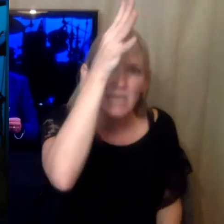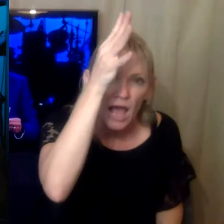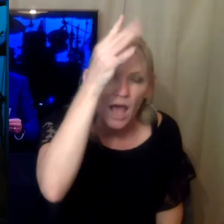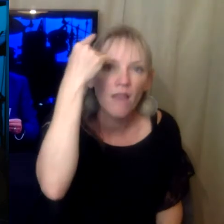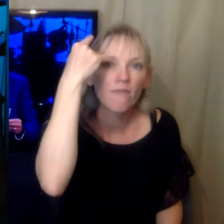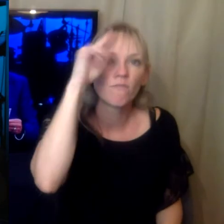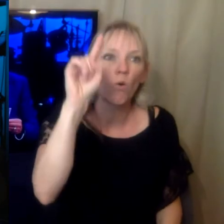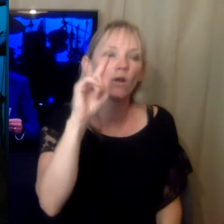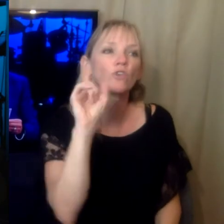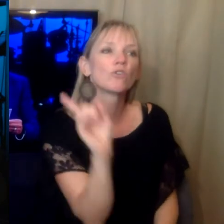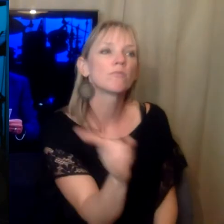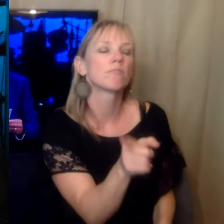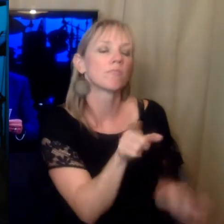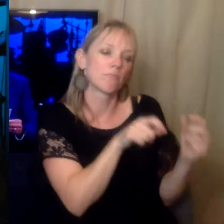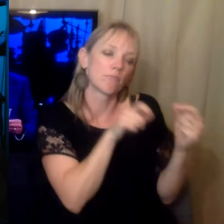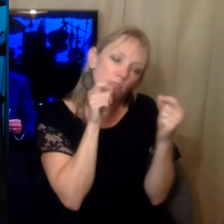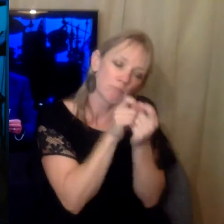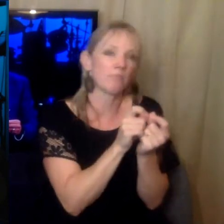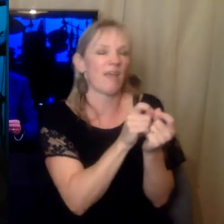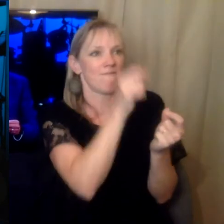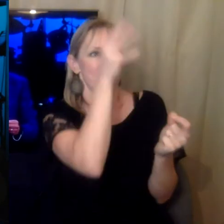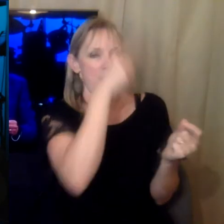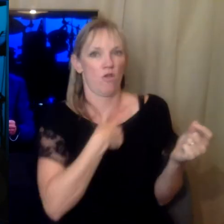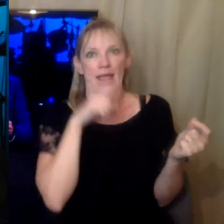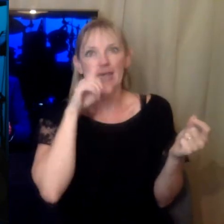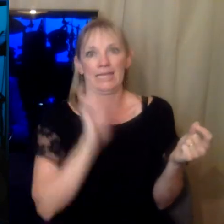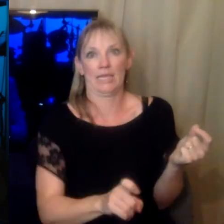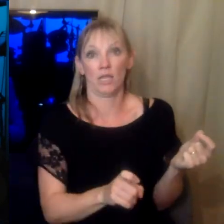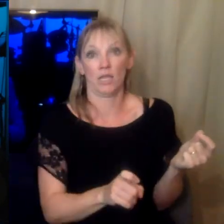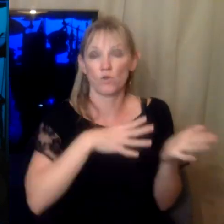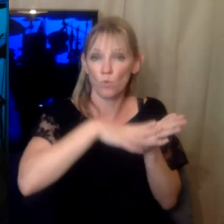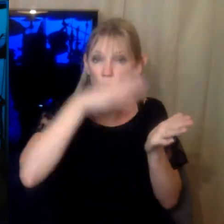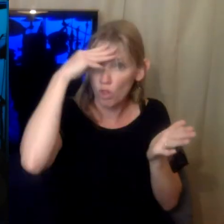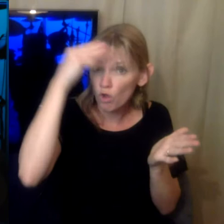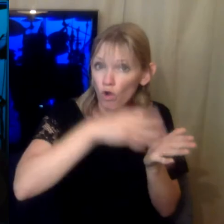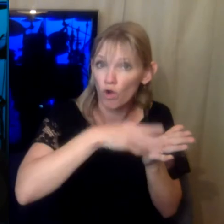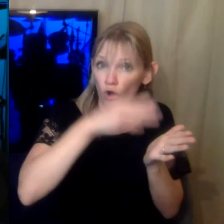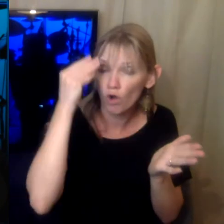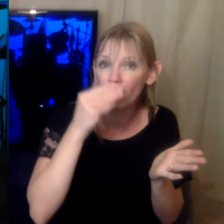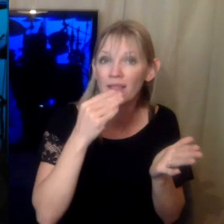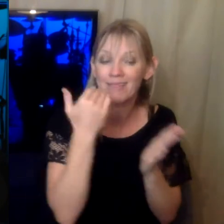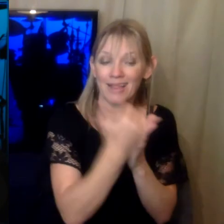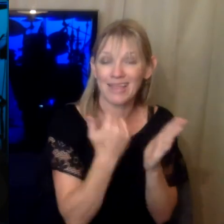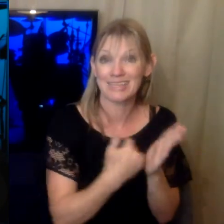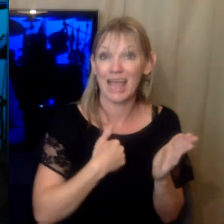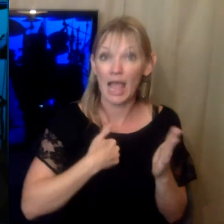the kind of father I needed in order to learn the lessons I'm here to learn.